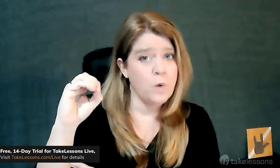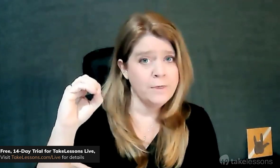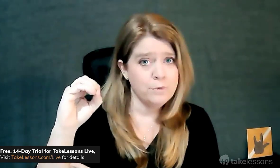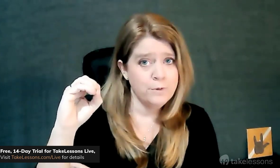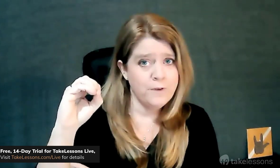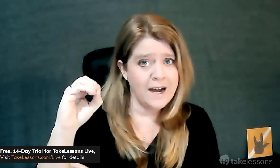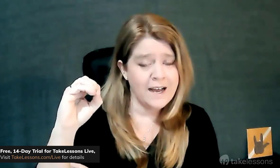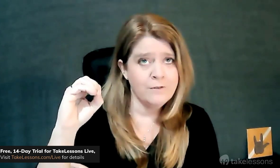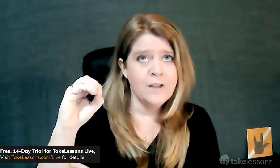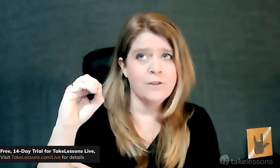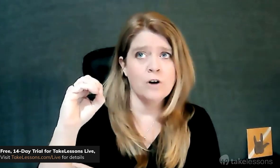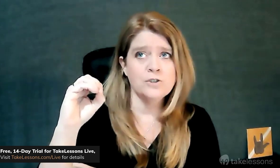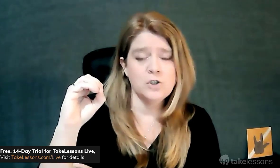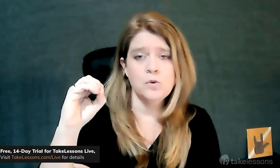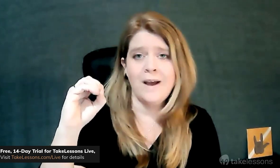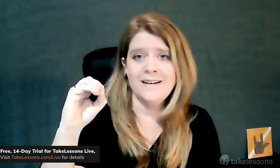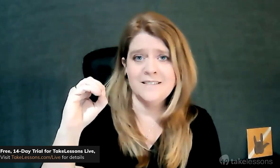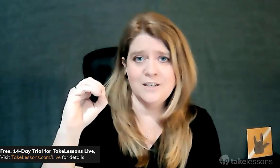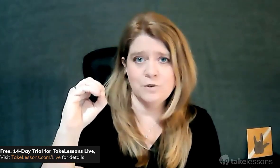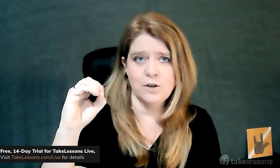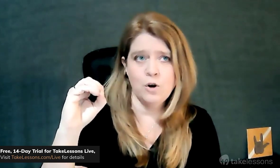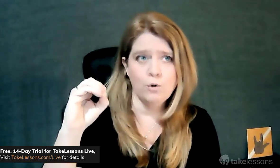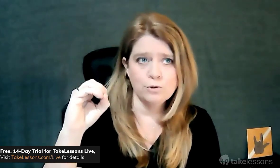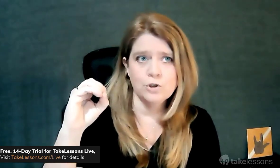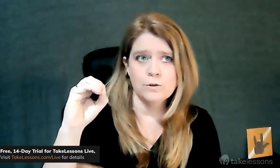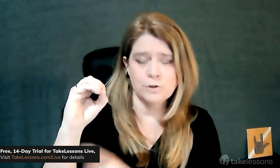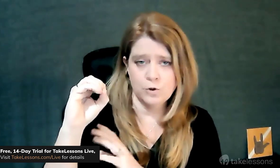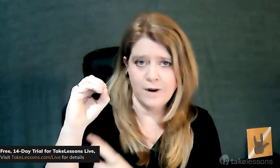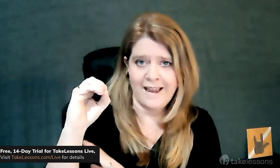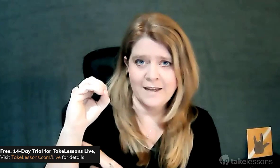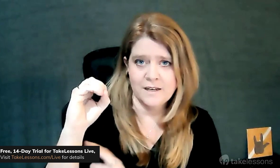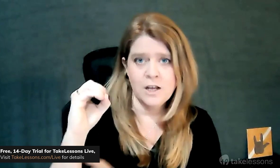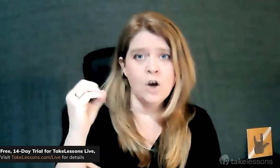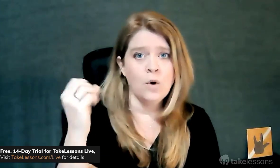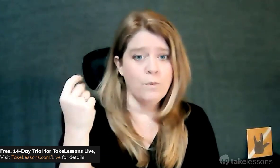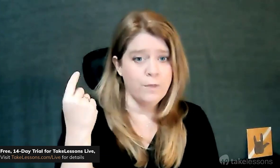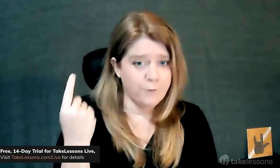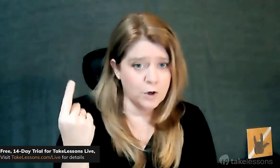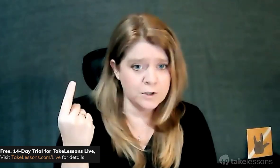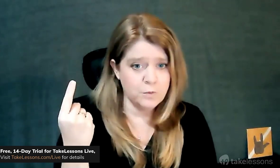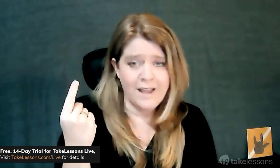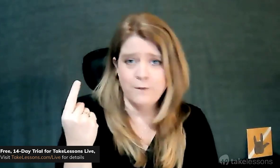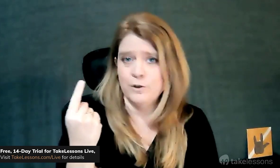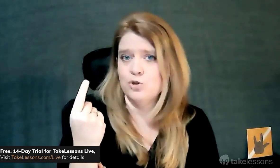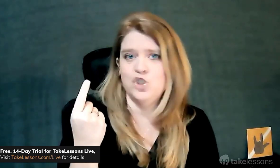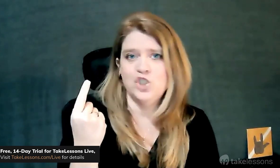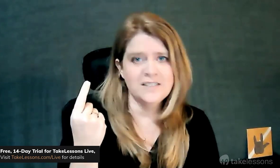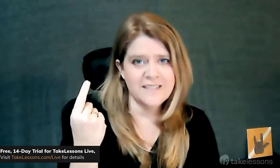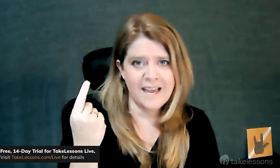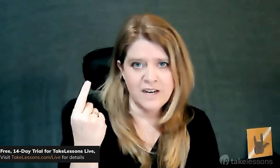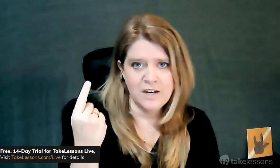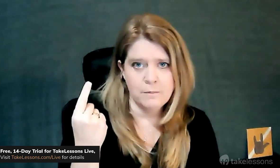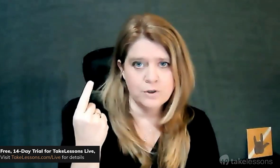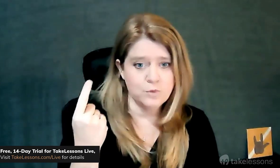through 5, there are 2 ways that you can hold your hand. The first way, if you're just counting numbers,